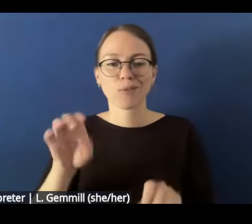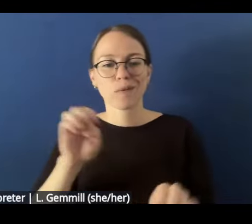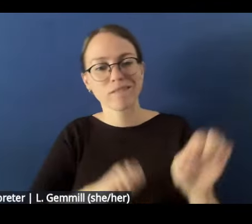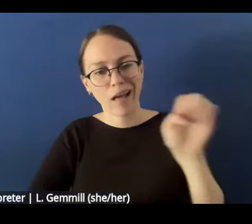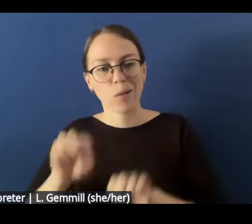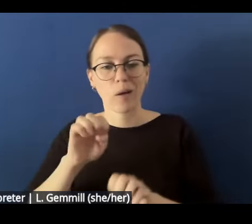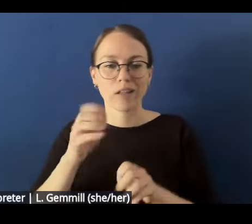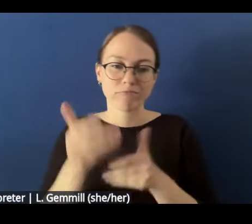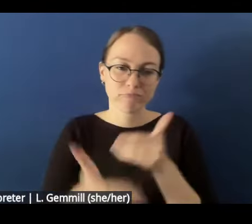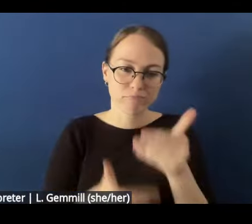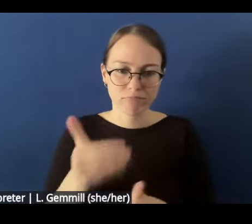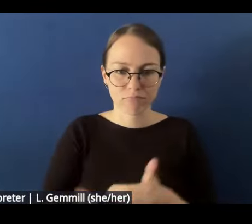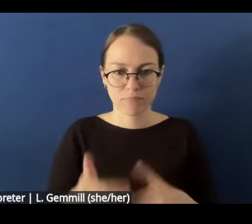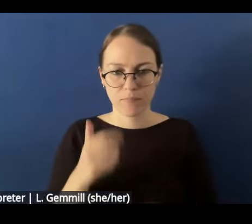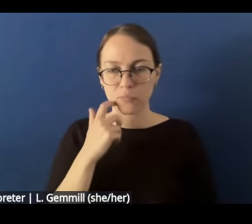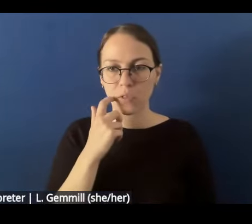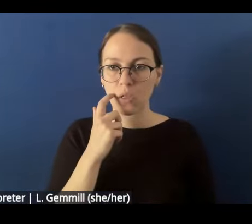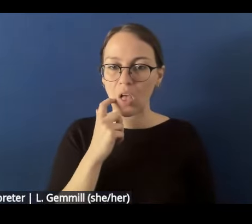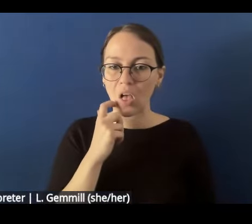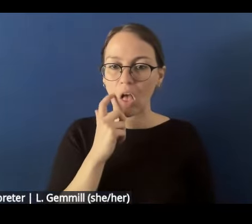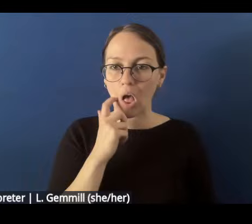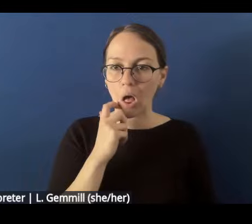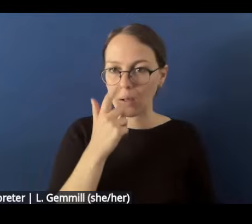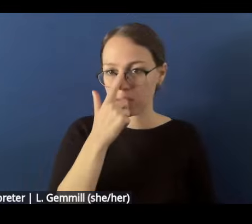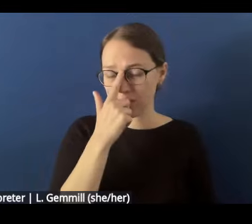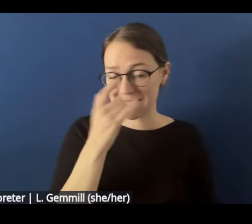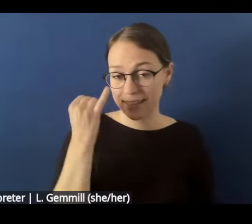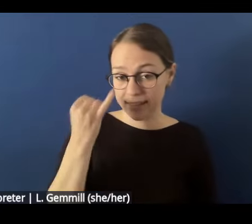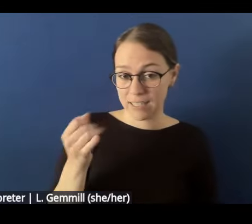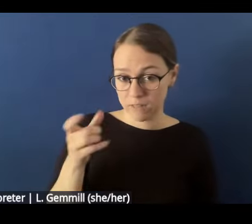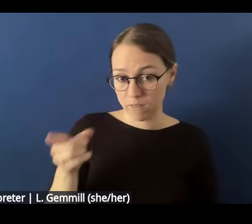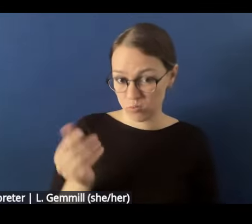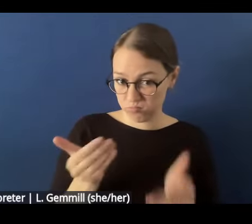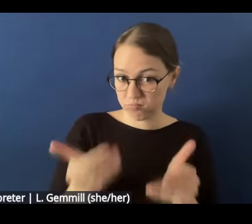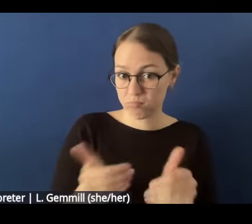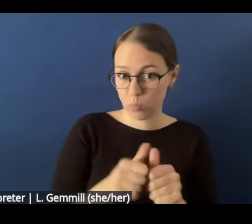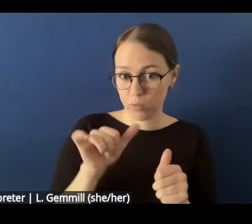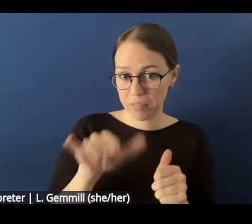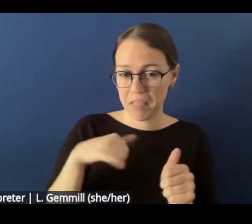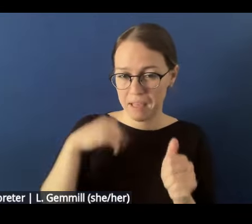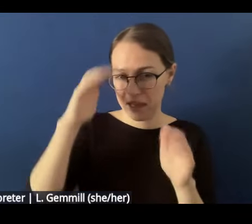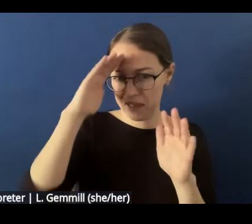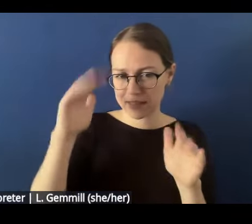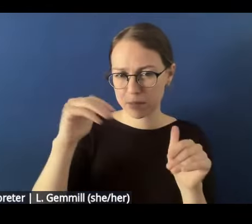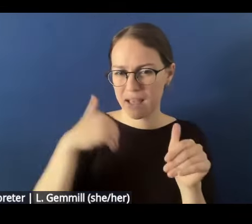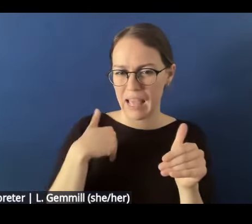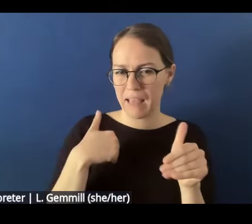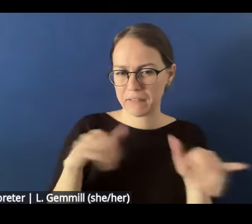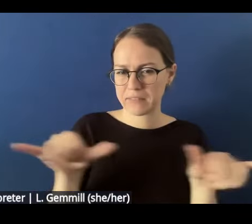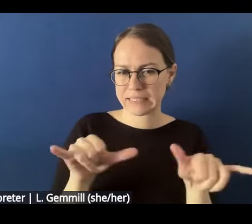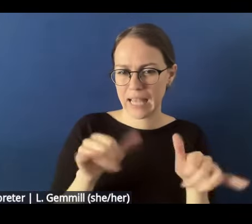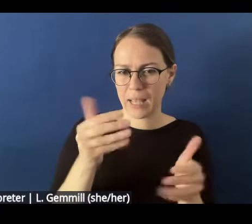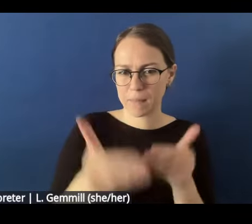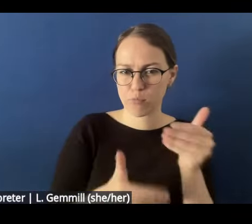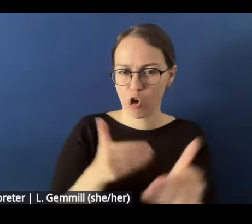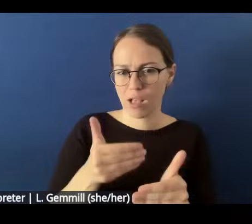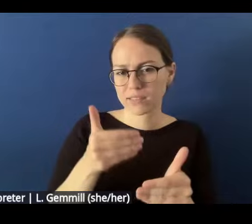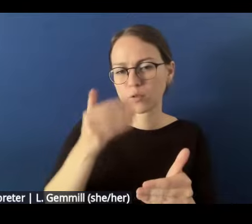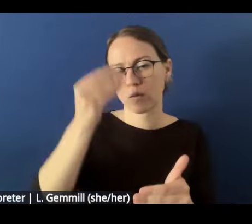that direction, I would expect you would have a matching process that would be a notice process. So if you're lacking